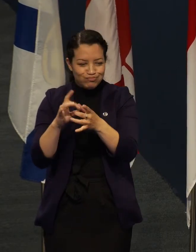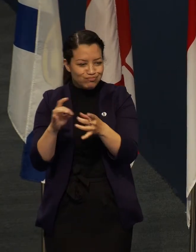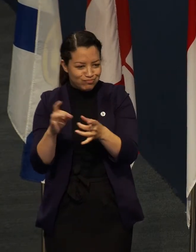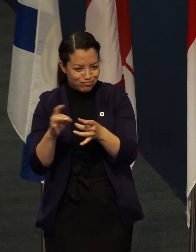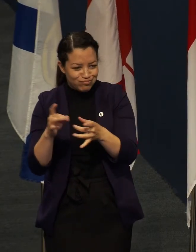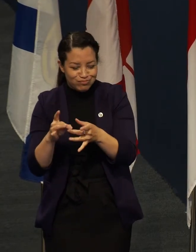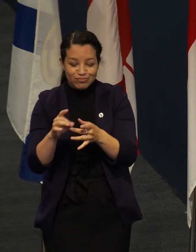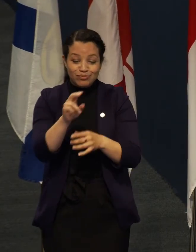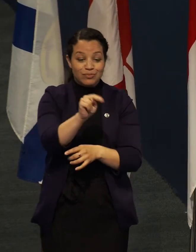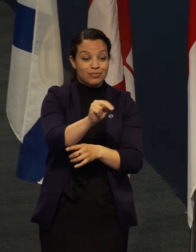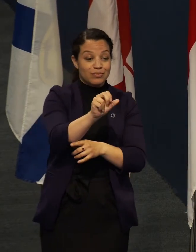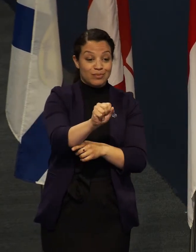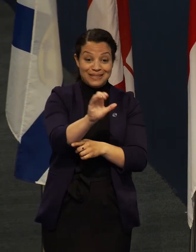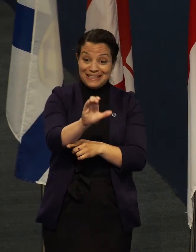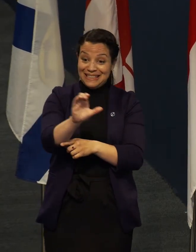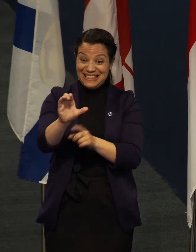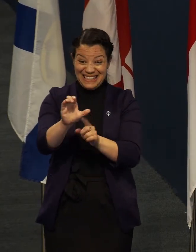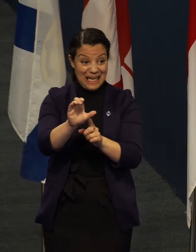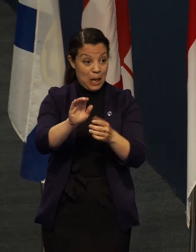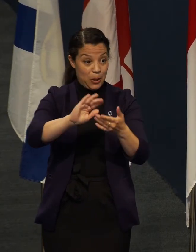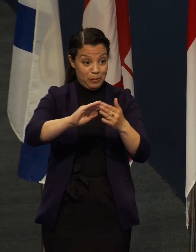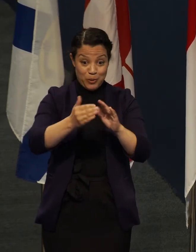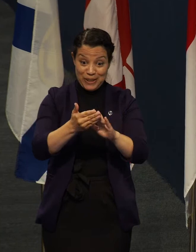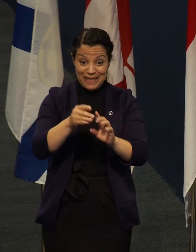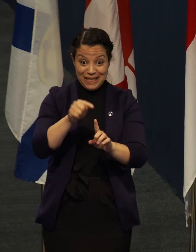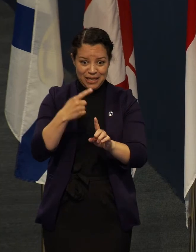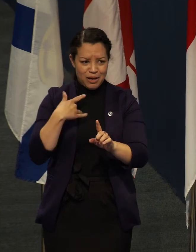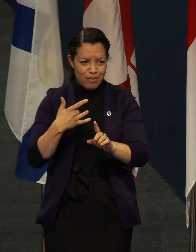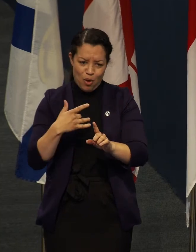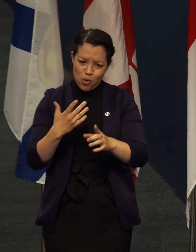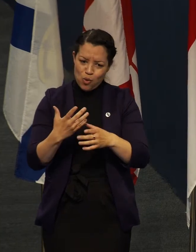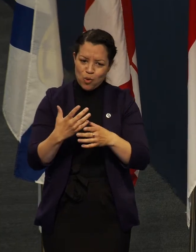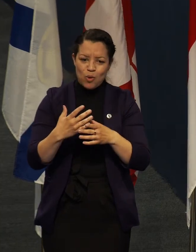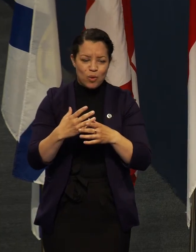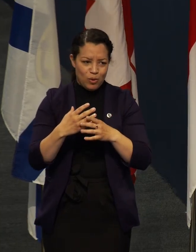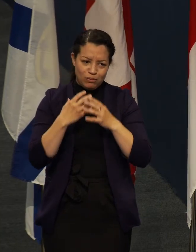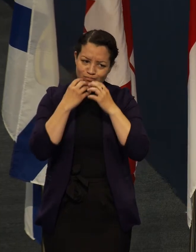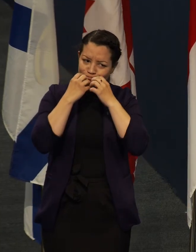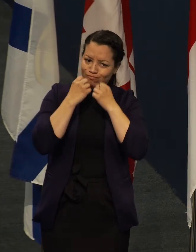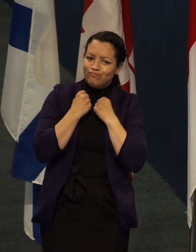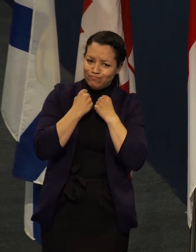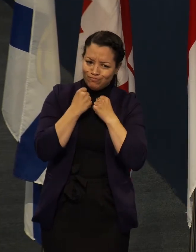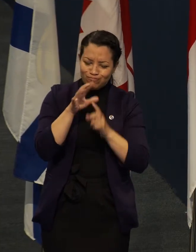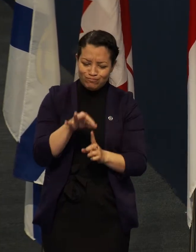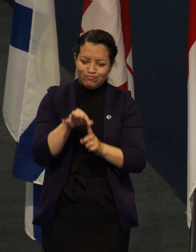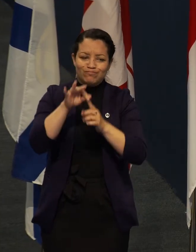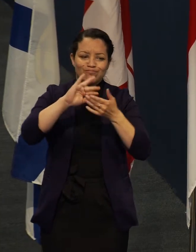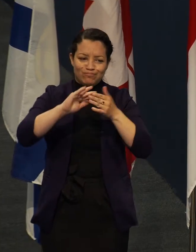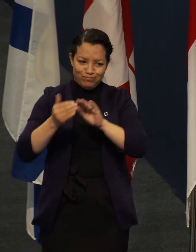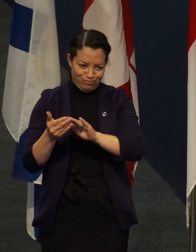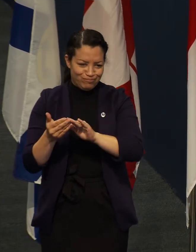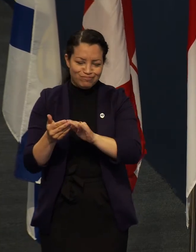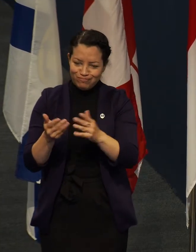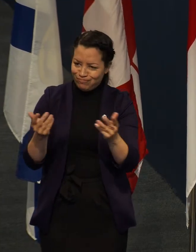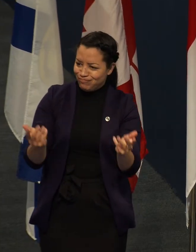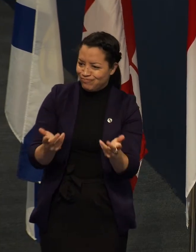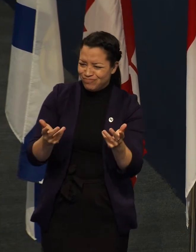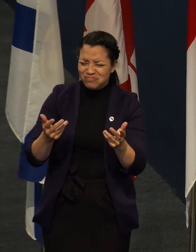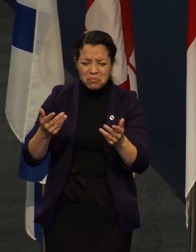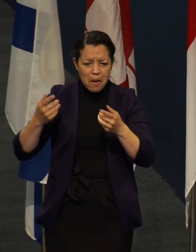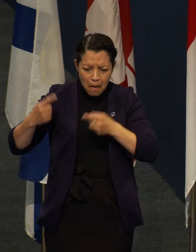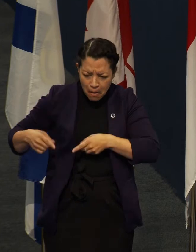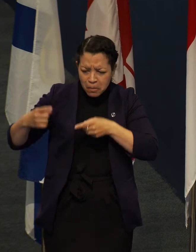community and community college very seriously. Ours is a special community, And while there may be challenges along the